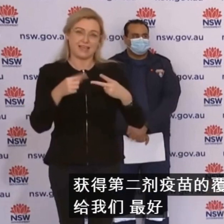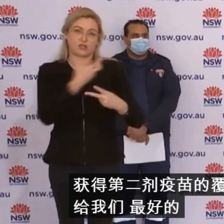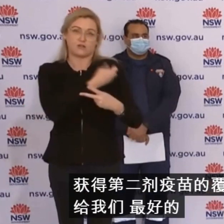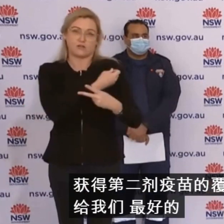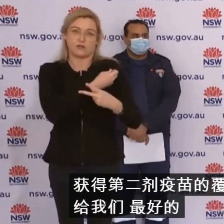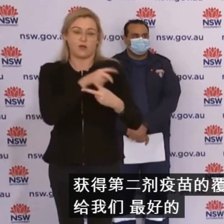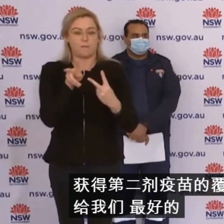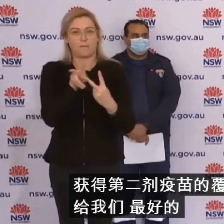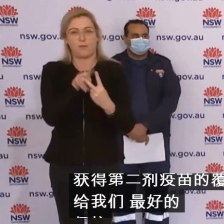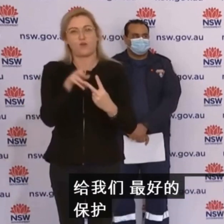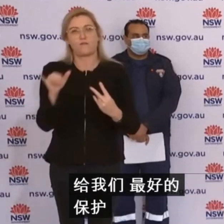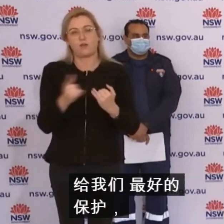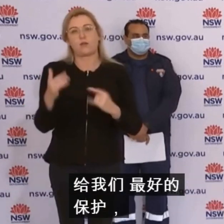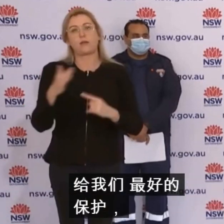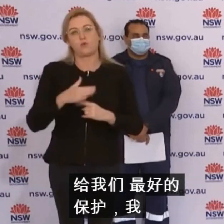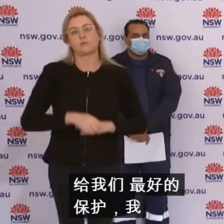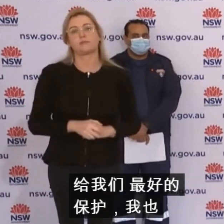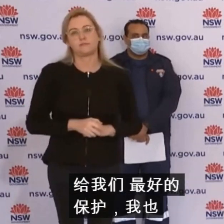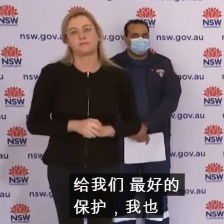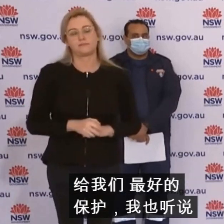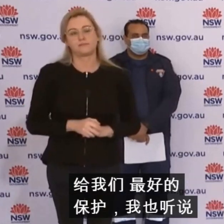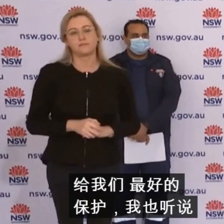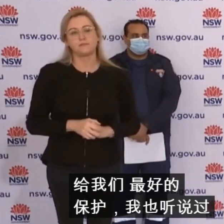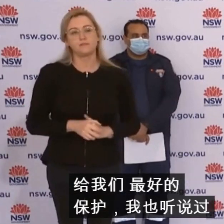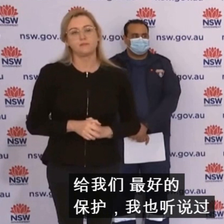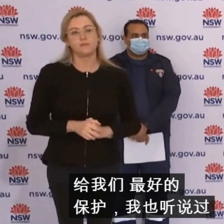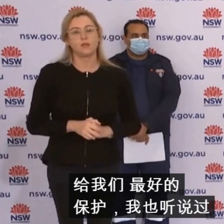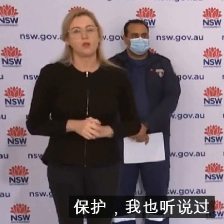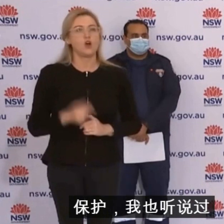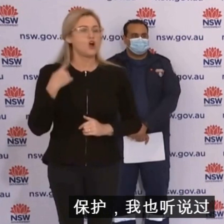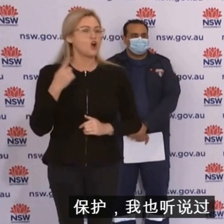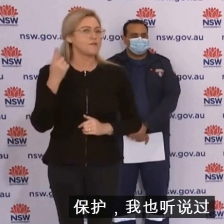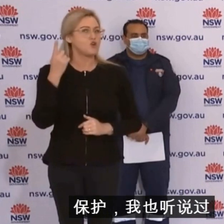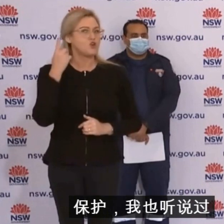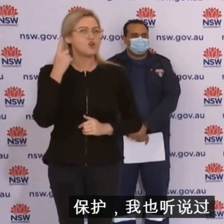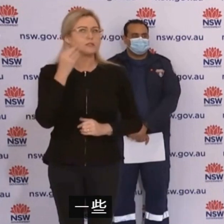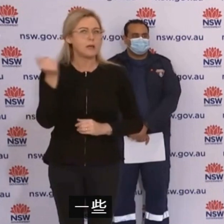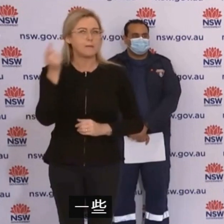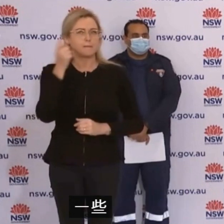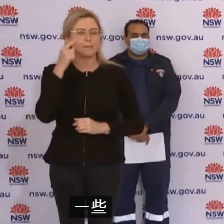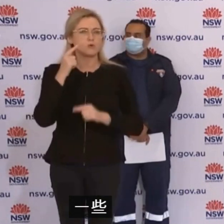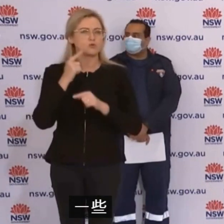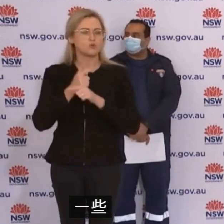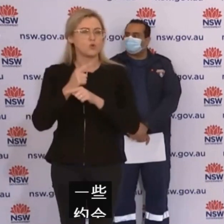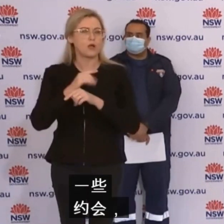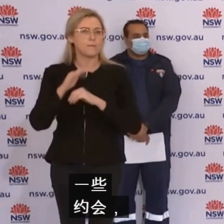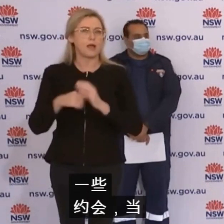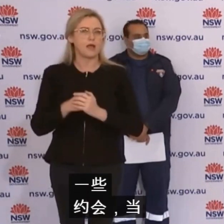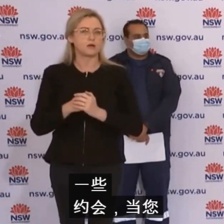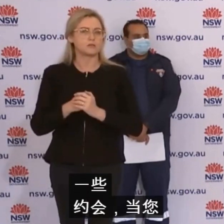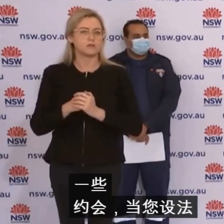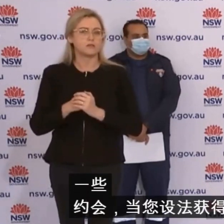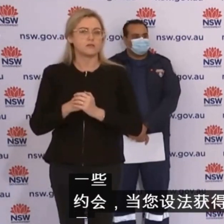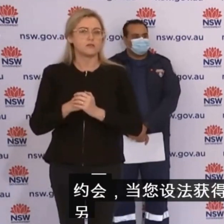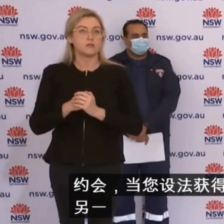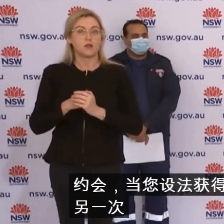us the greatest protection. And also, I have heard anecdotally that some of the appointments, when